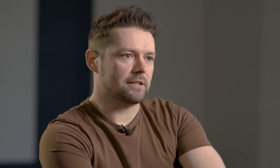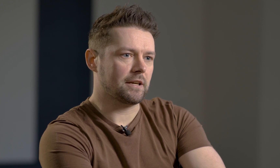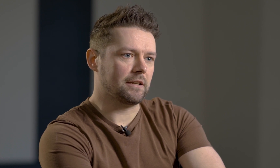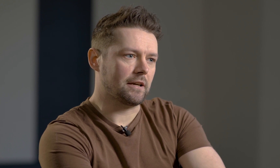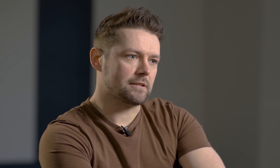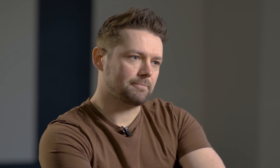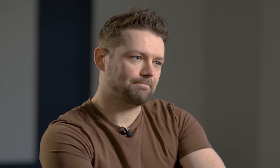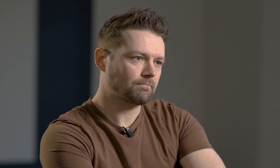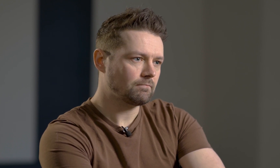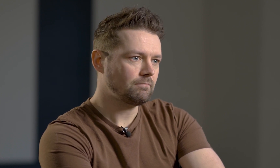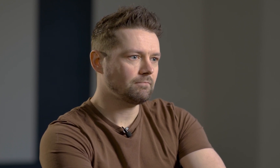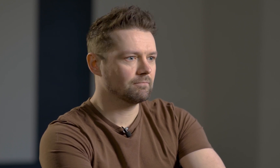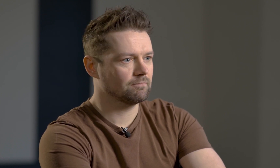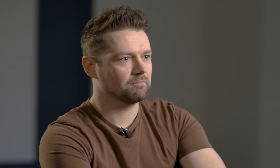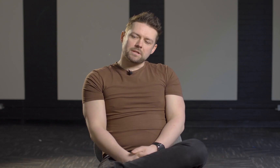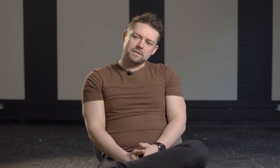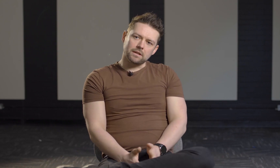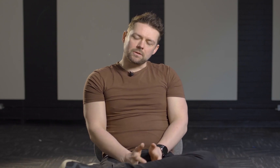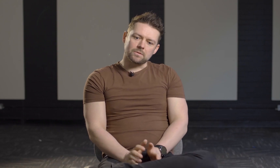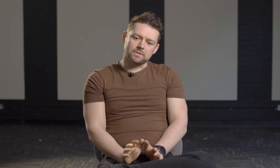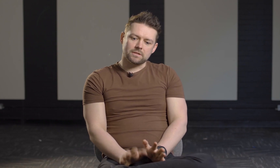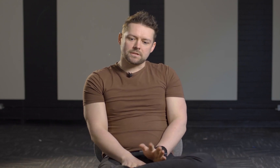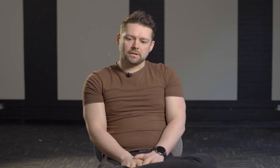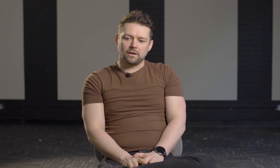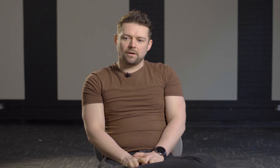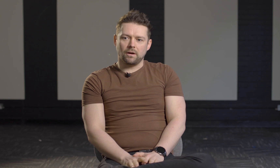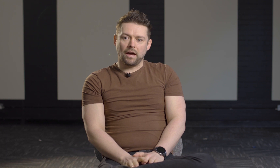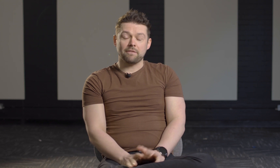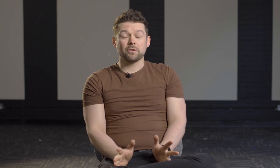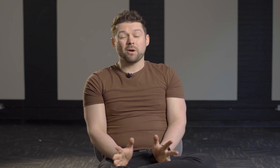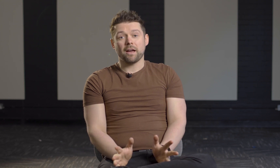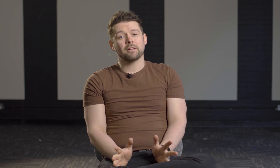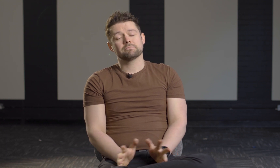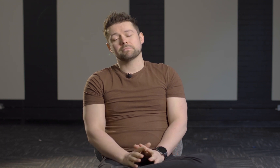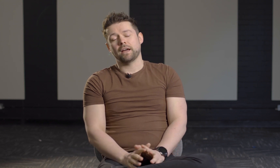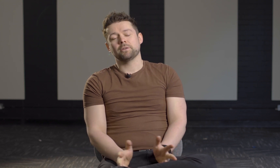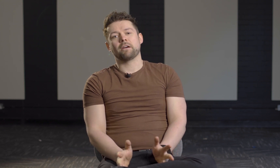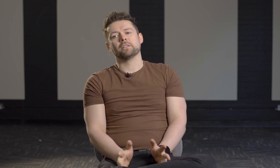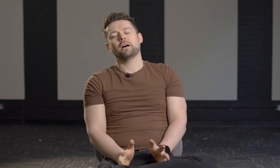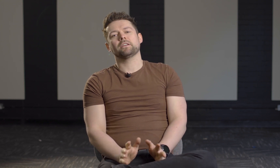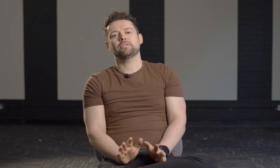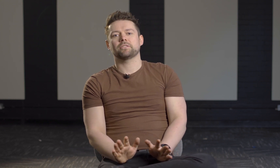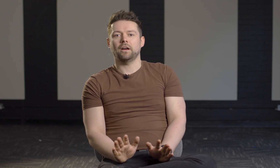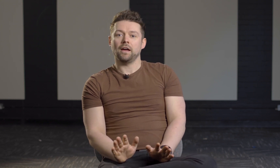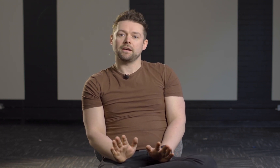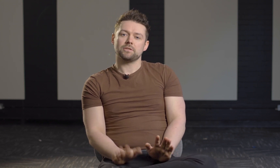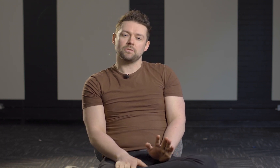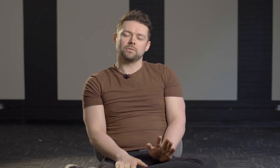18 years. Sign language interpreters are used everywhere, anywhere in life, to